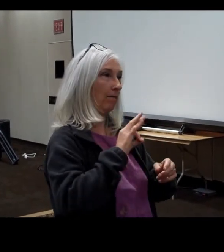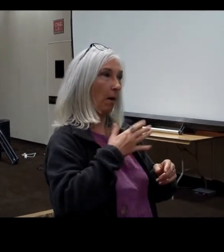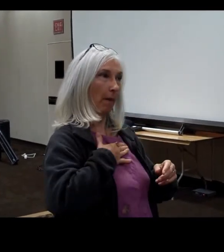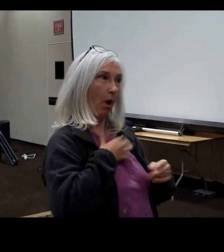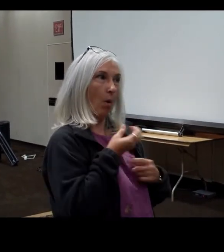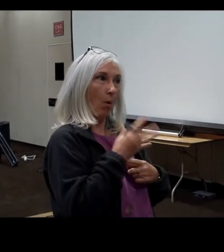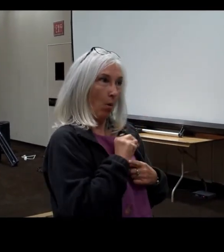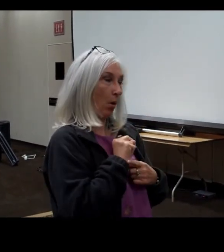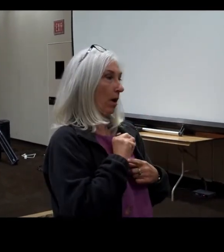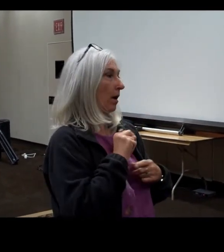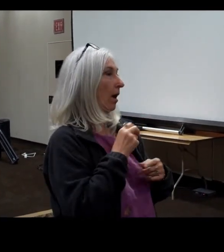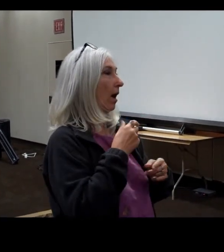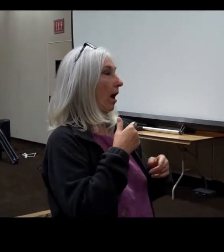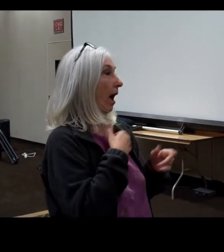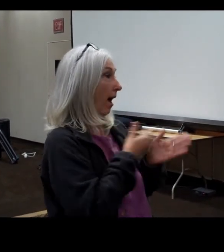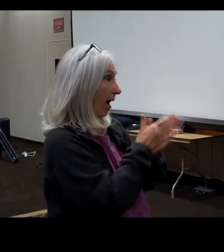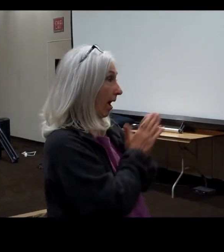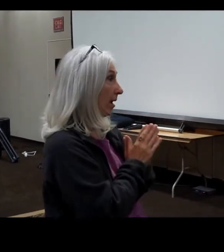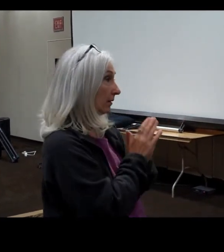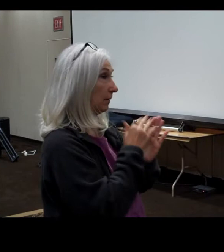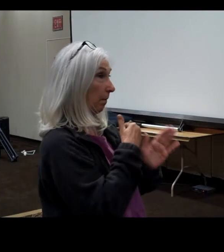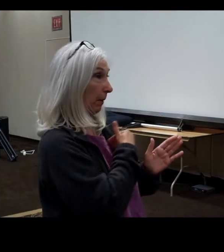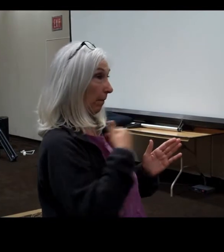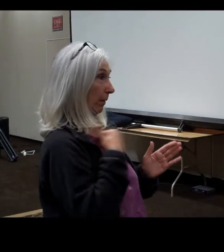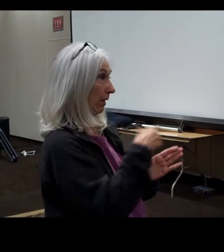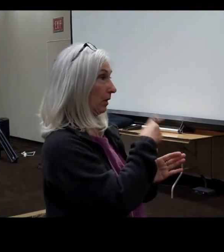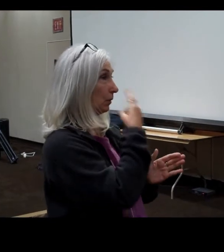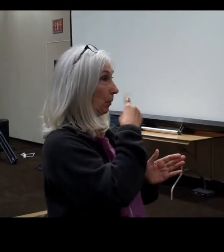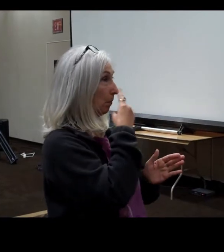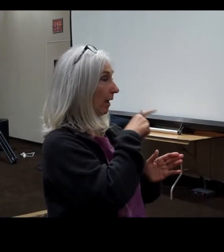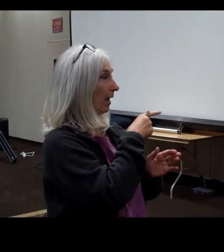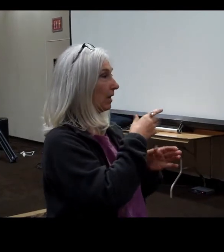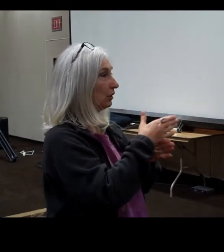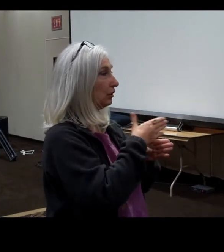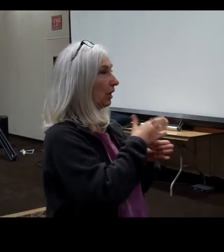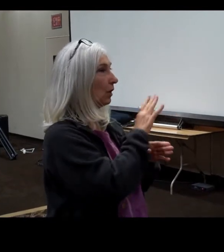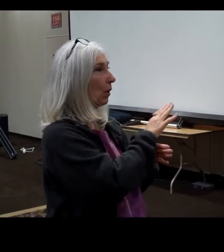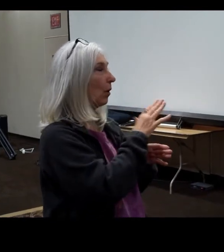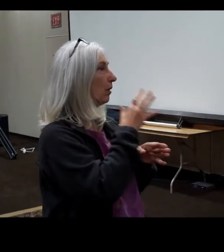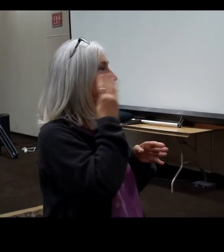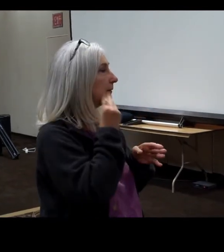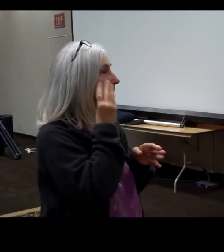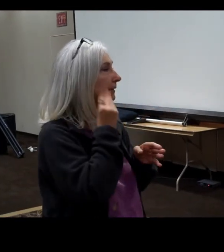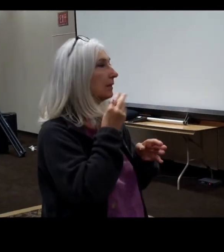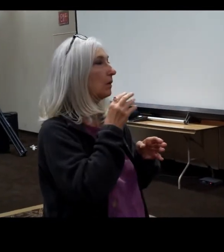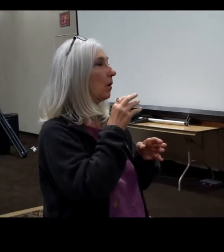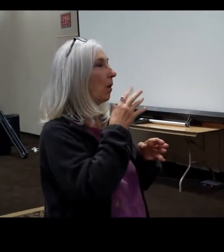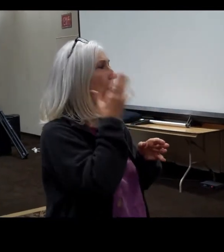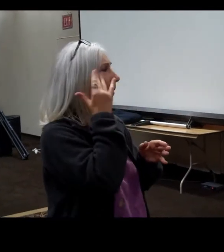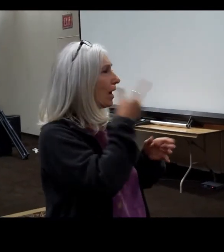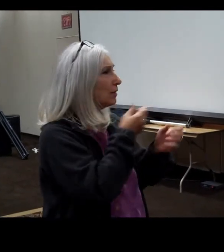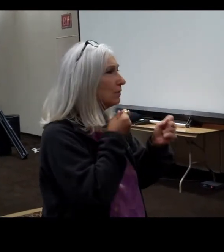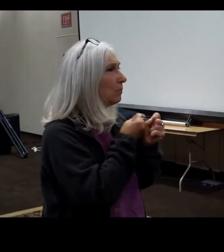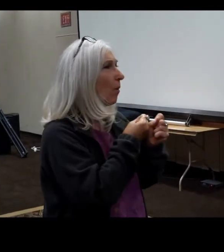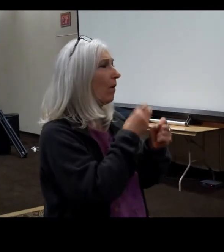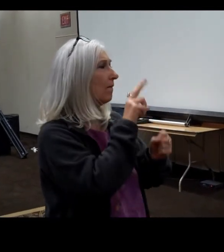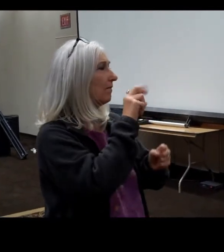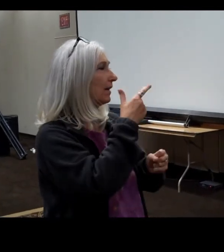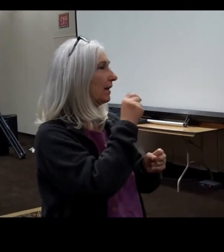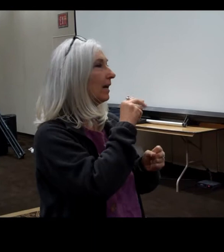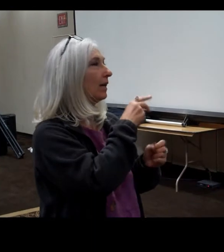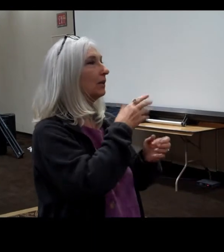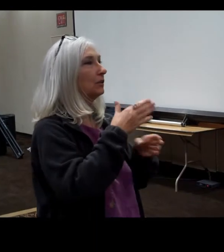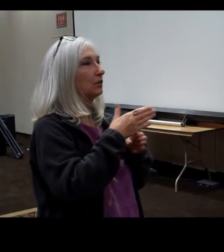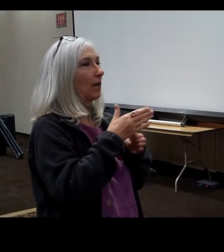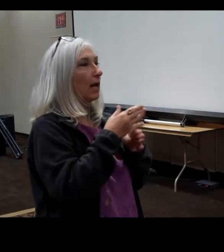video of my own, and I have asked members if they wouldn't mind sharing their experience